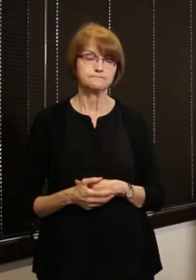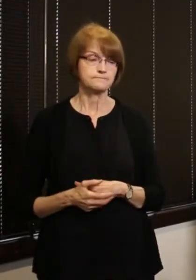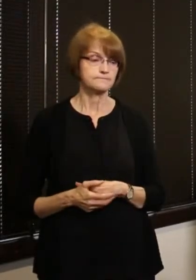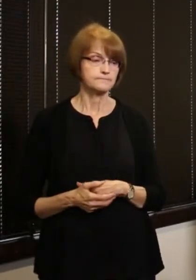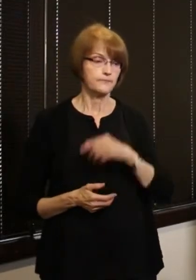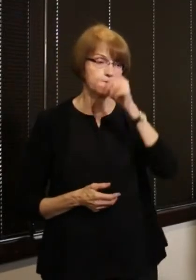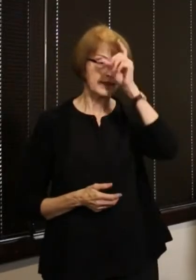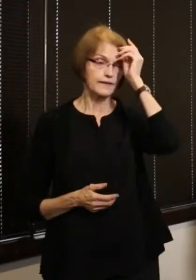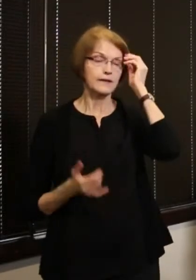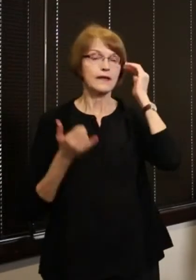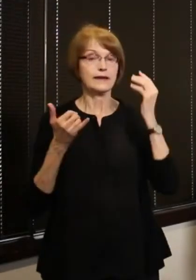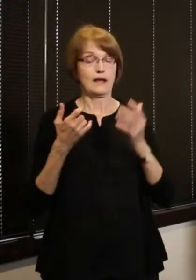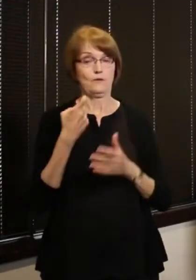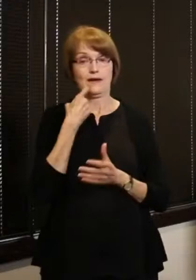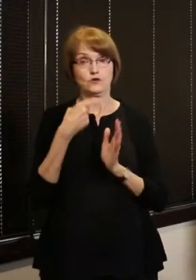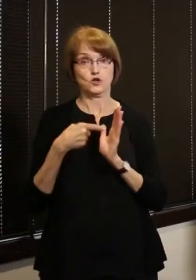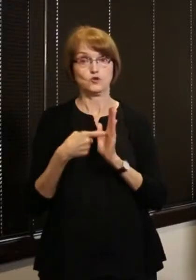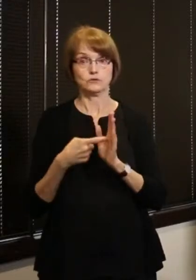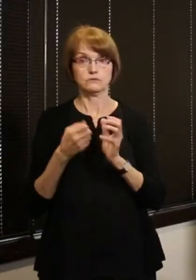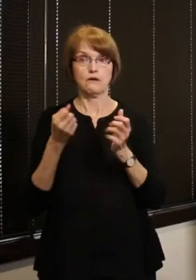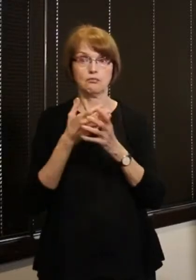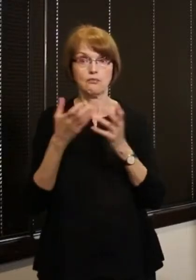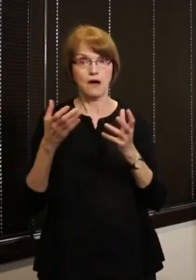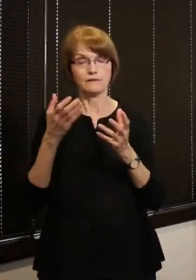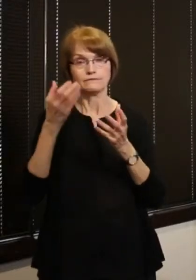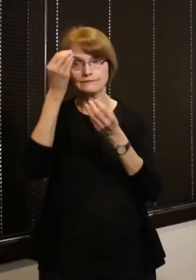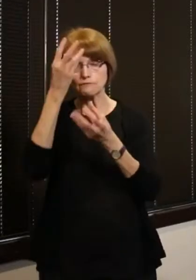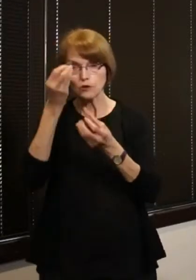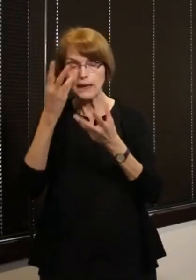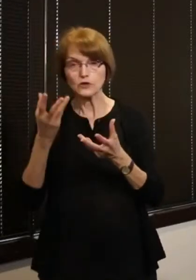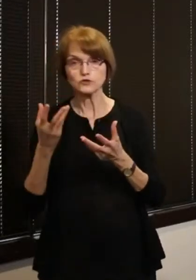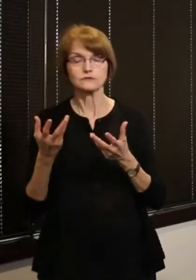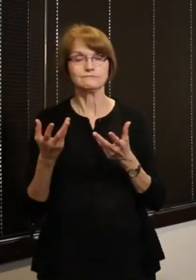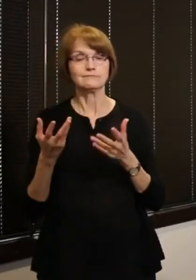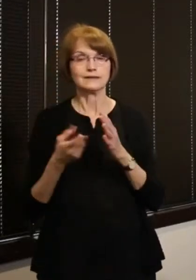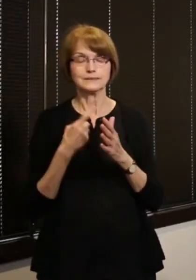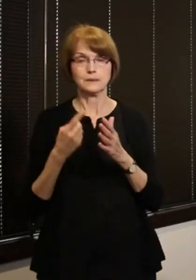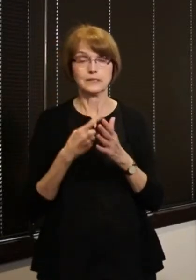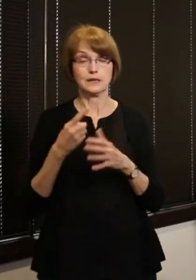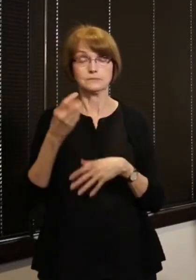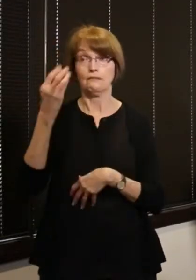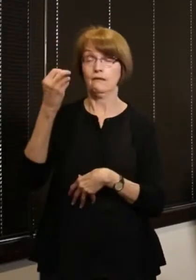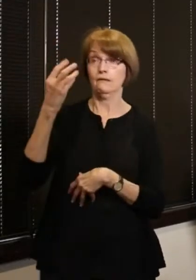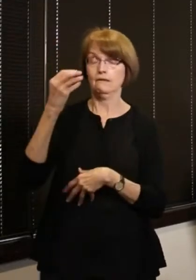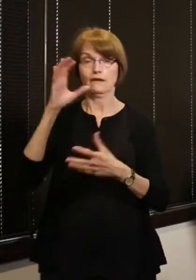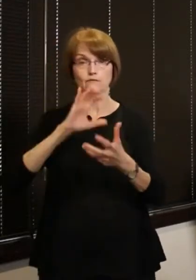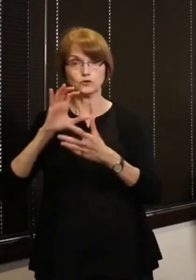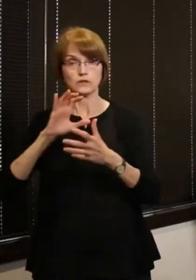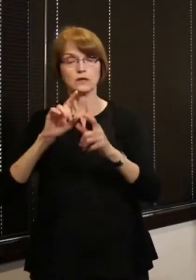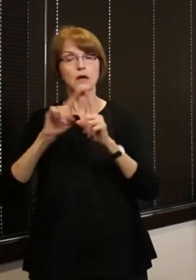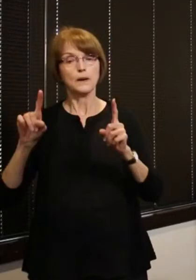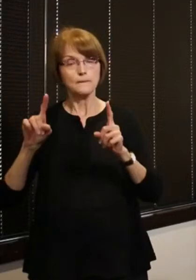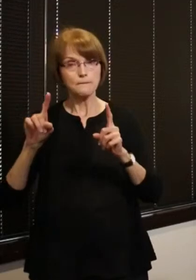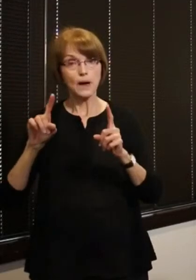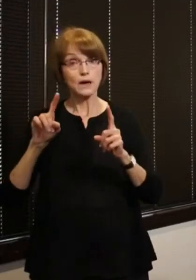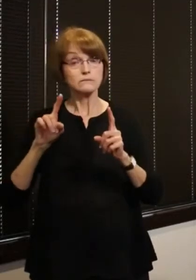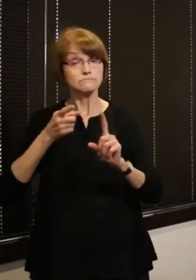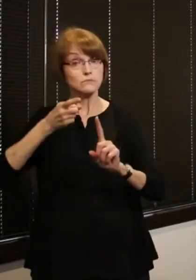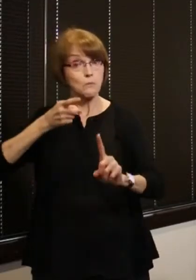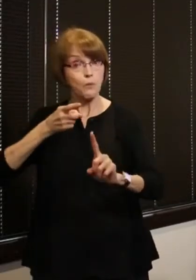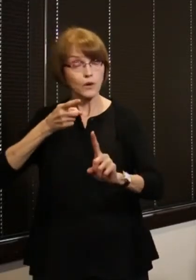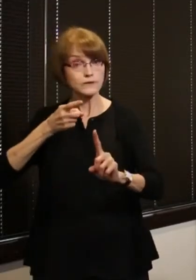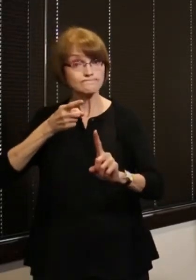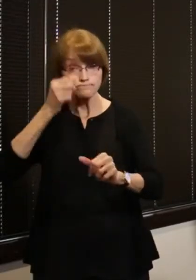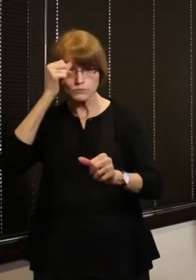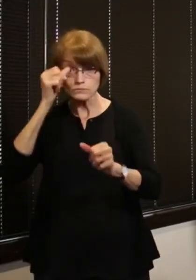Okay, so I've just shown you a lot of data, and I know it can sometimes be confusing, but the biggest takeaway from all of this is